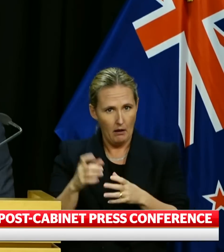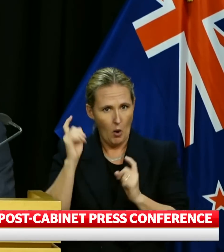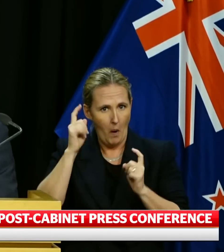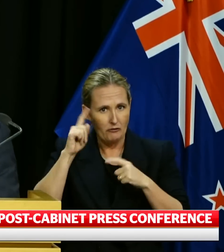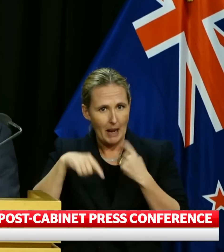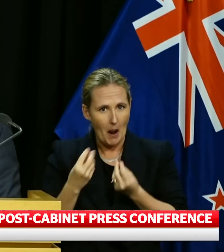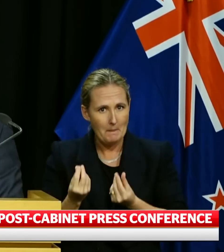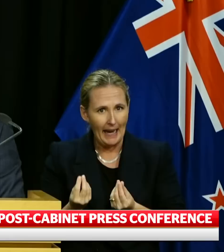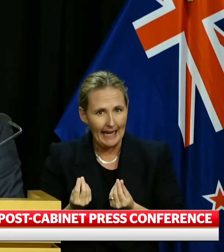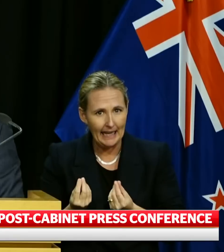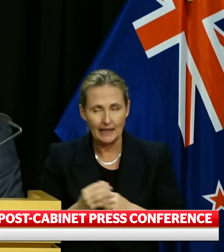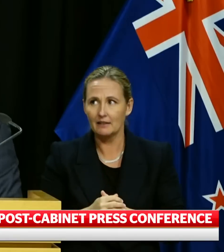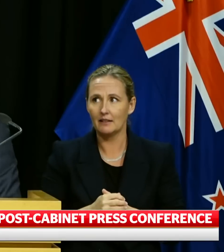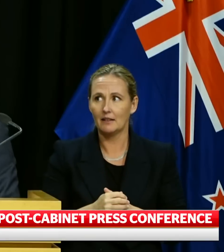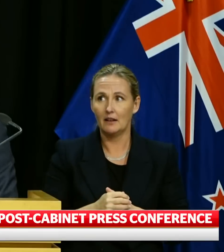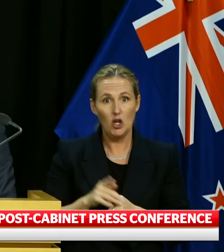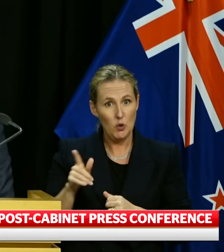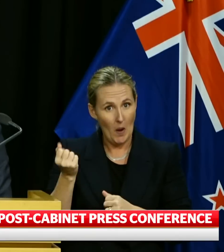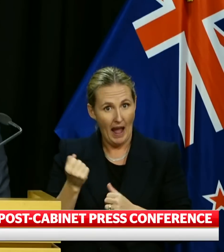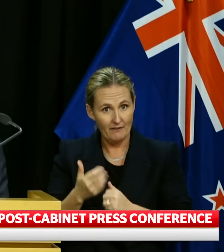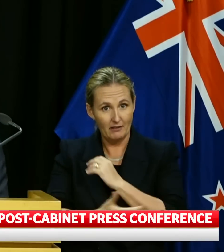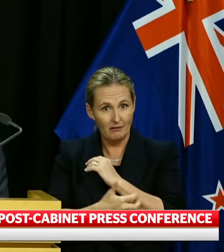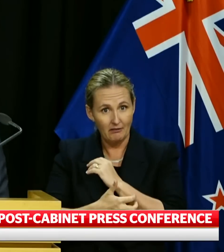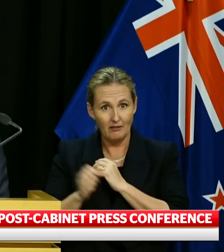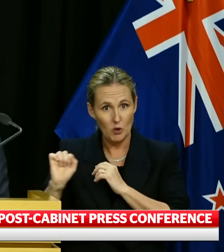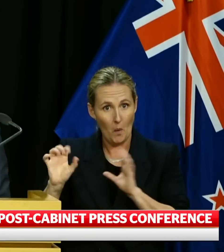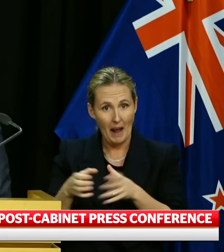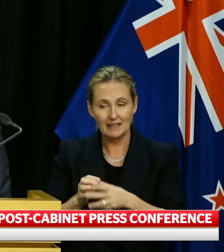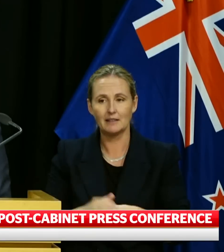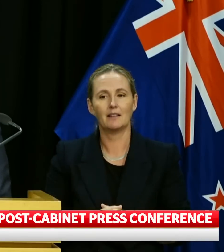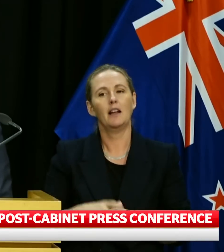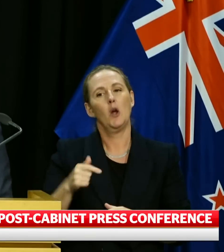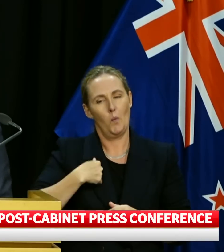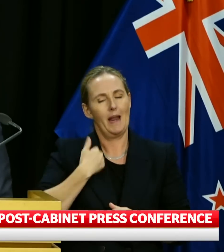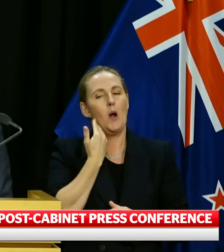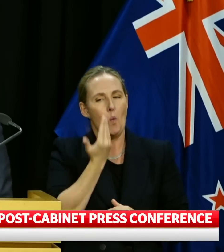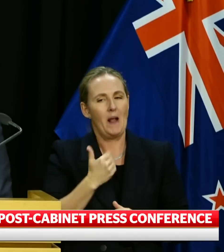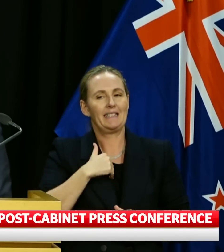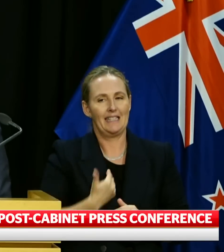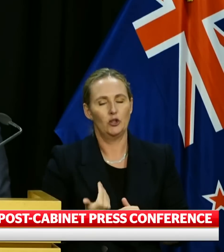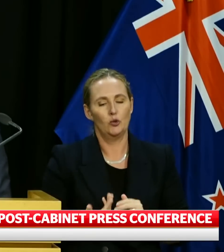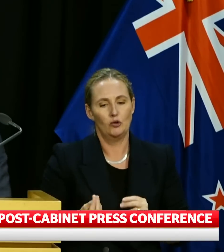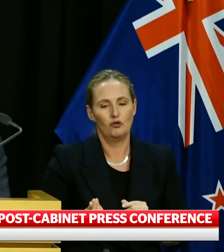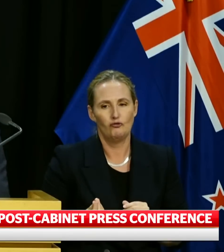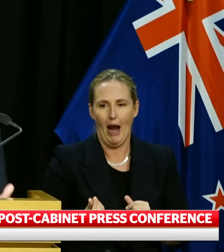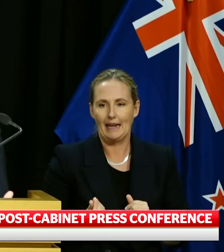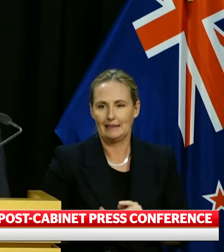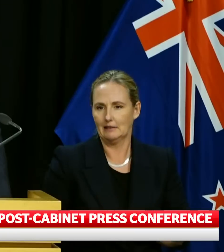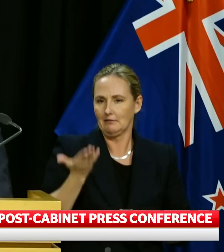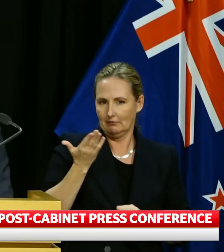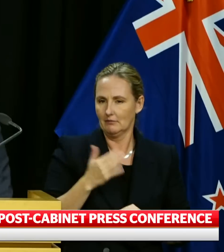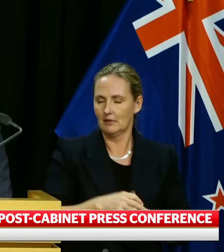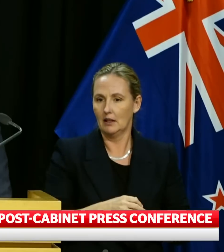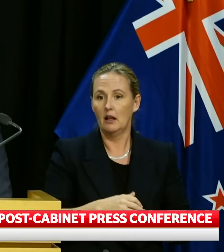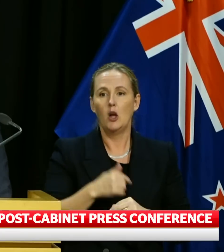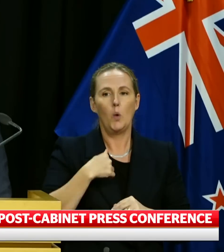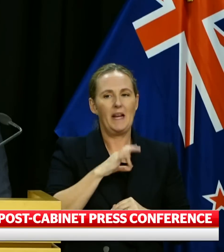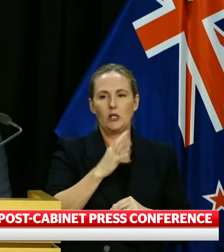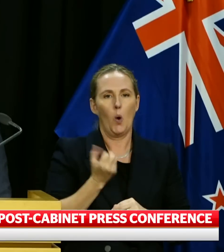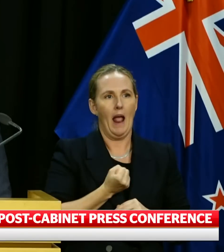Look, we're always out to raise money. We certainly don't raise millions of dollars from an elite group of people. We generally tend to